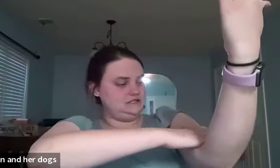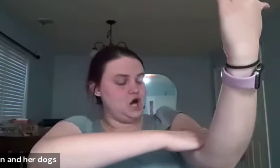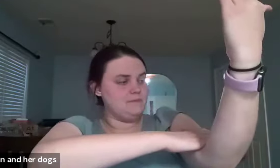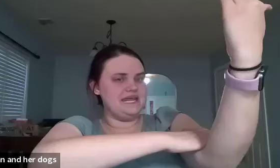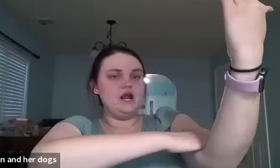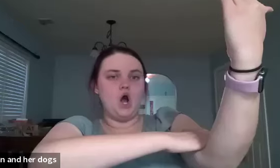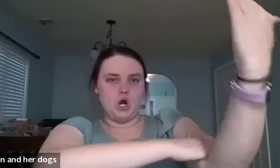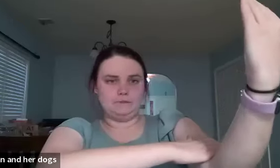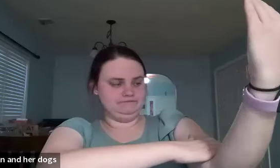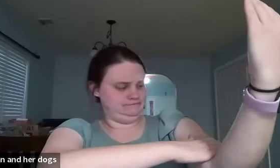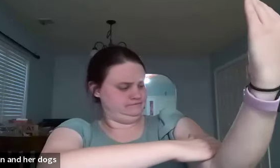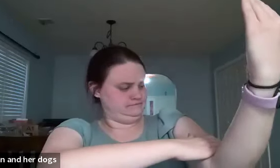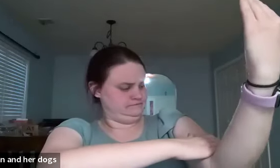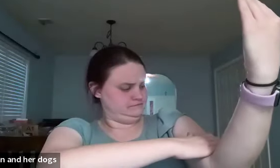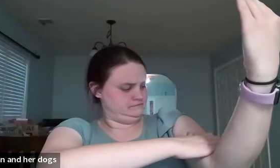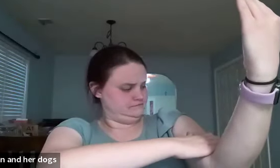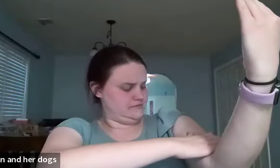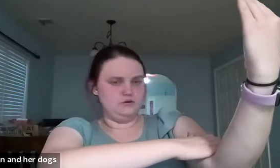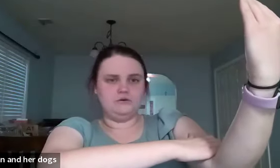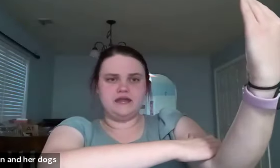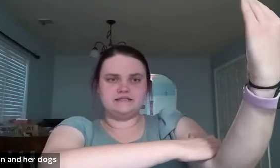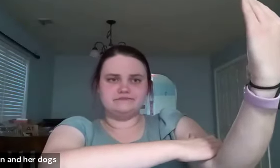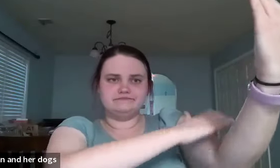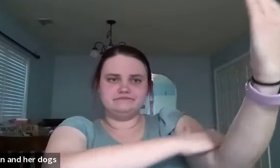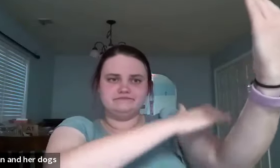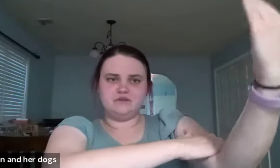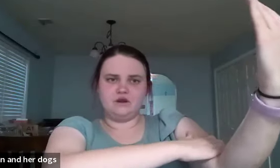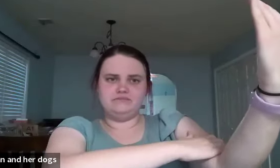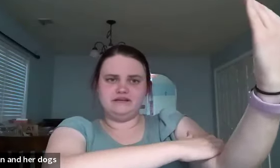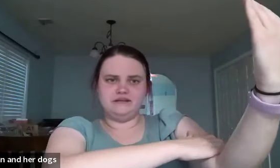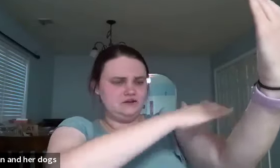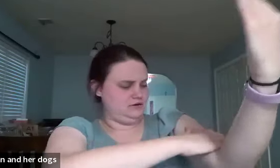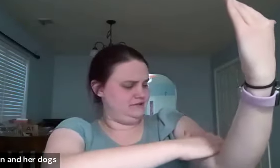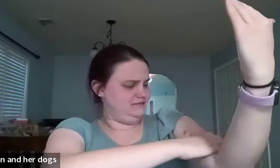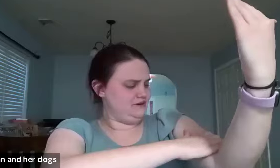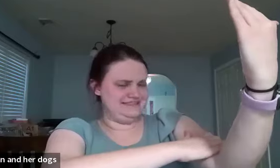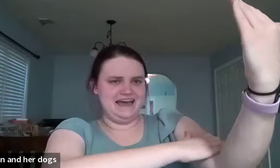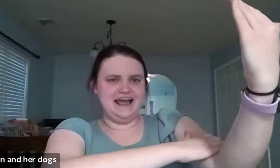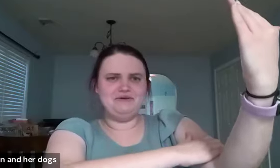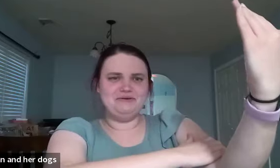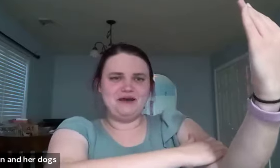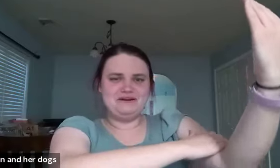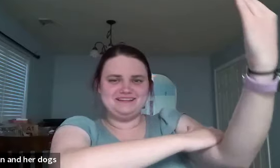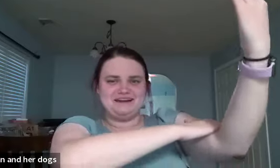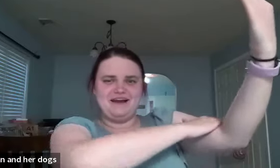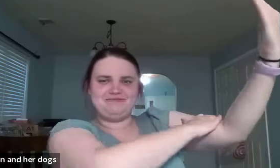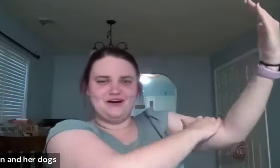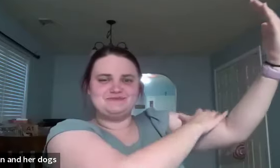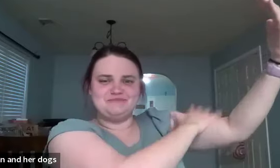dominant arm. I don't know what that is. Armpit, not your armpit. What is that? I don't know what that word is right now. I've lost what